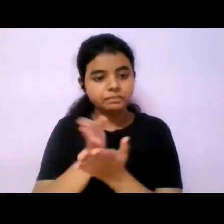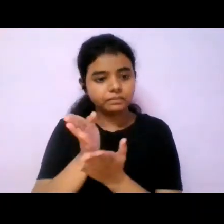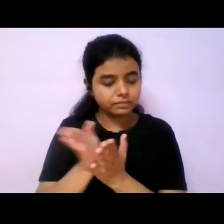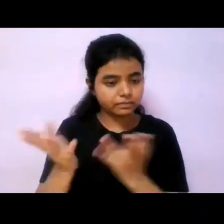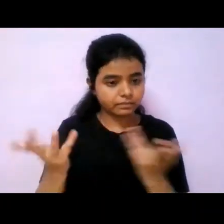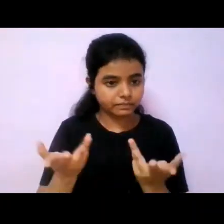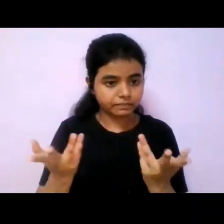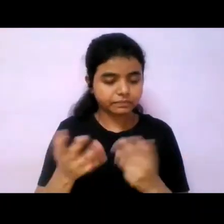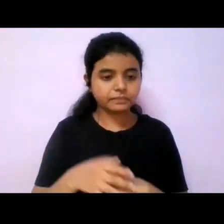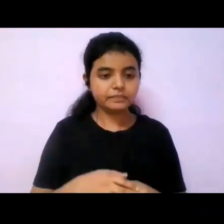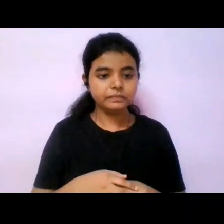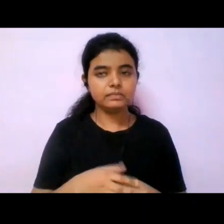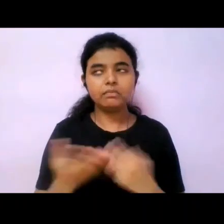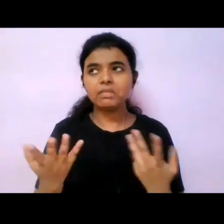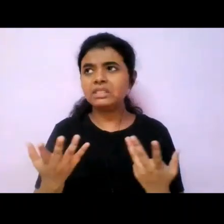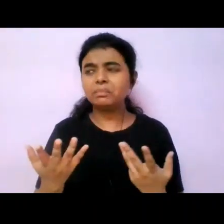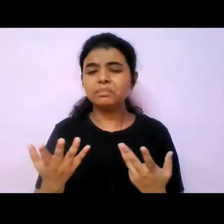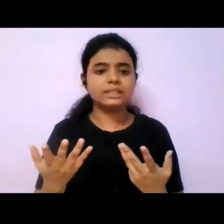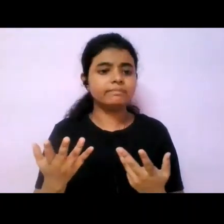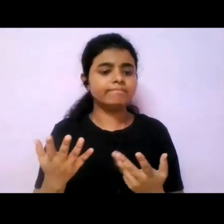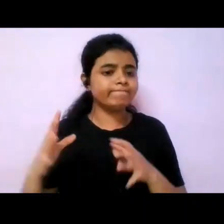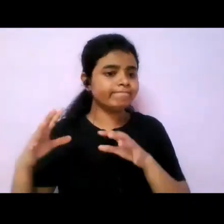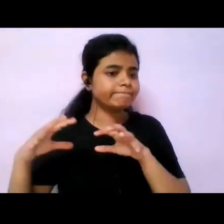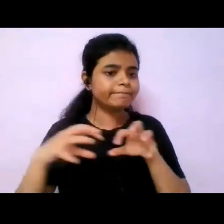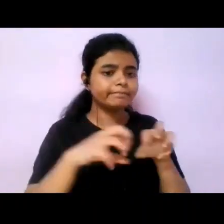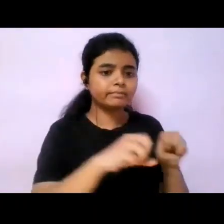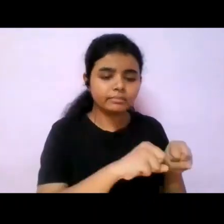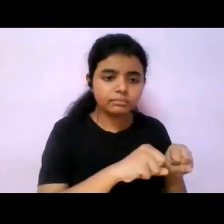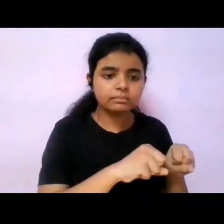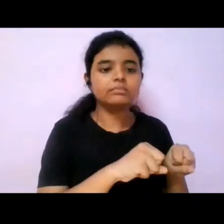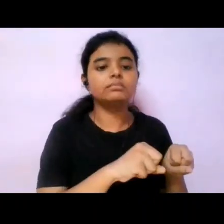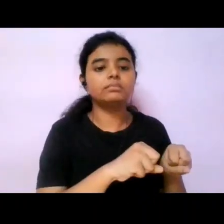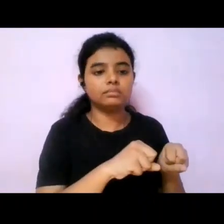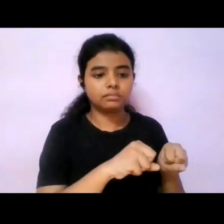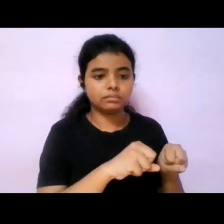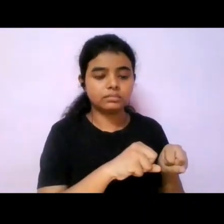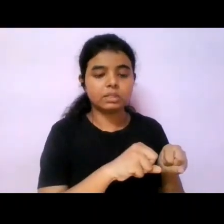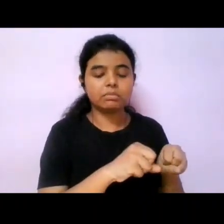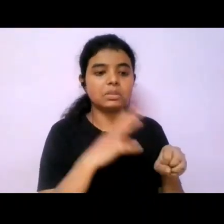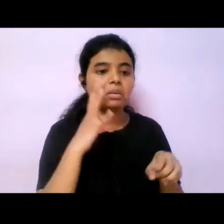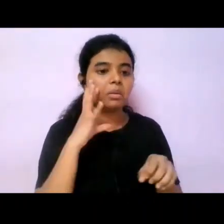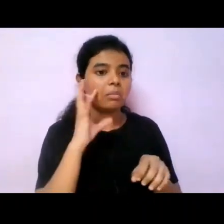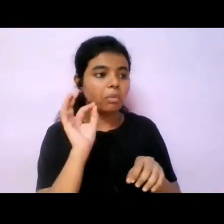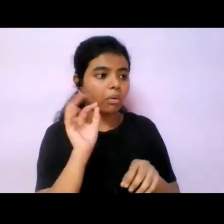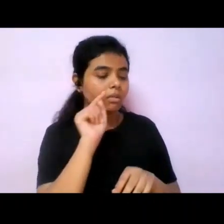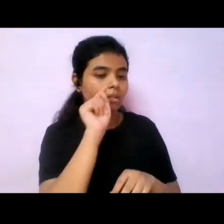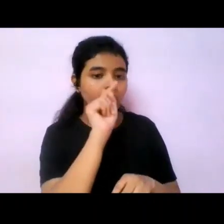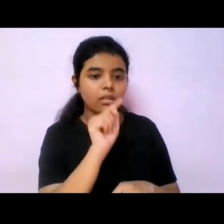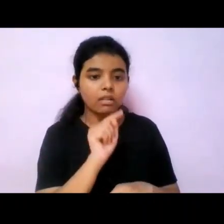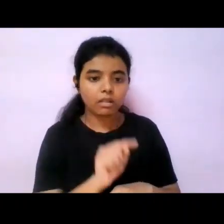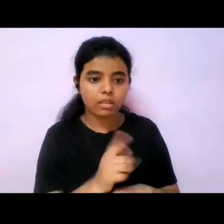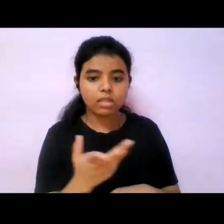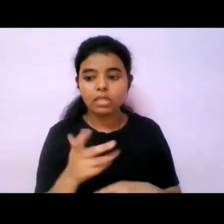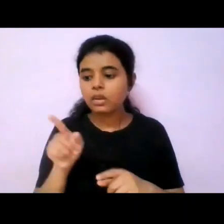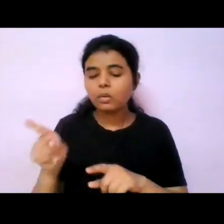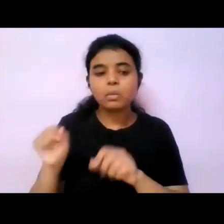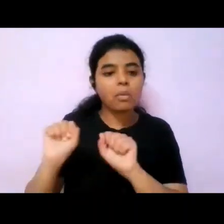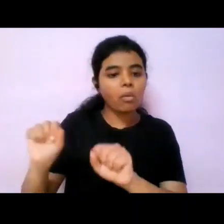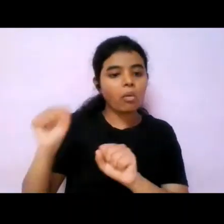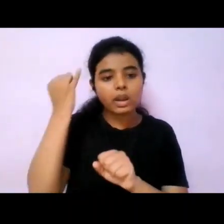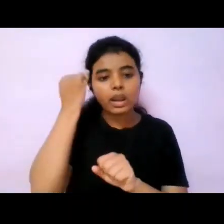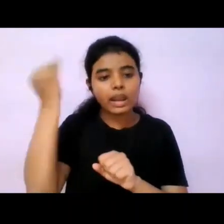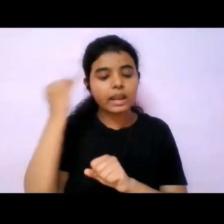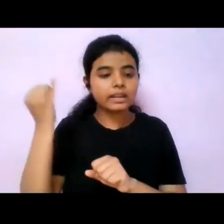disabled people come to occupy an important aspect of non-disabled people's subjectivity and